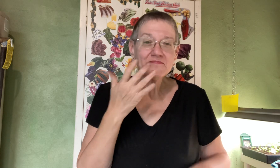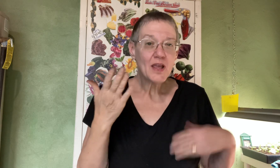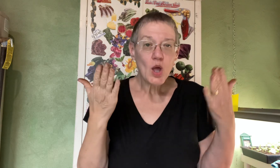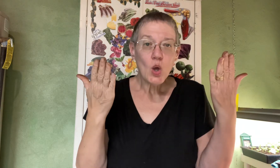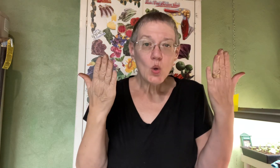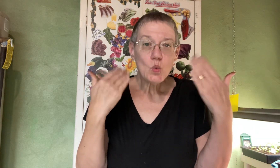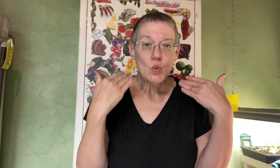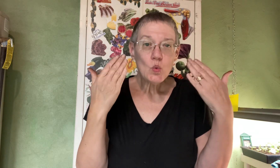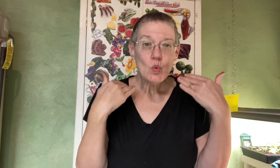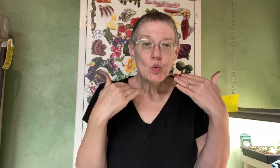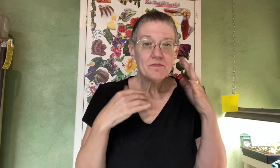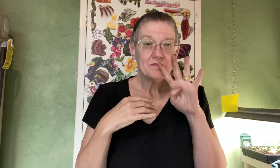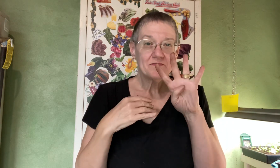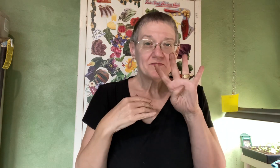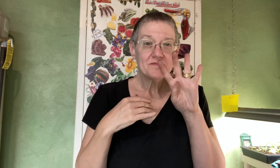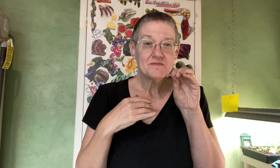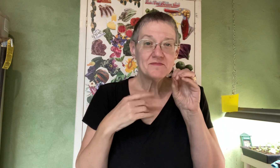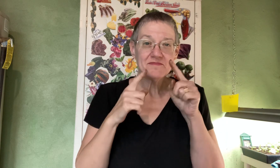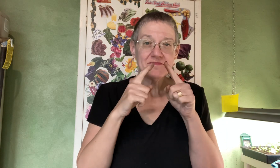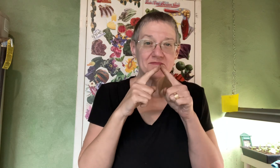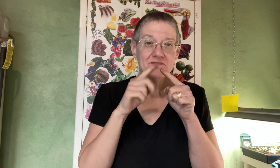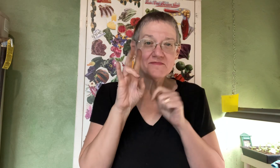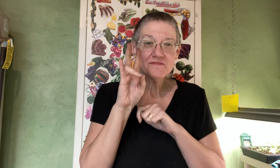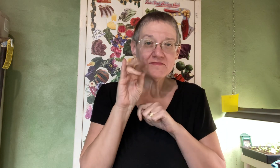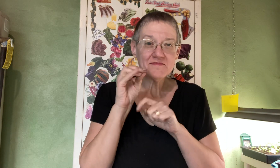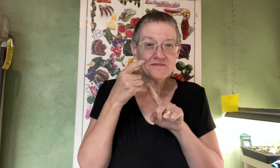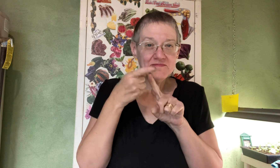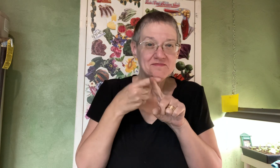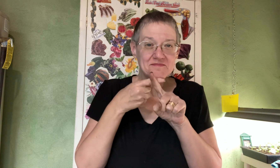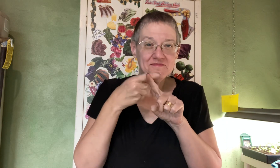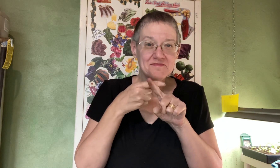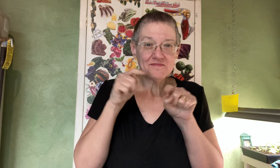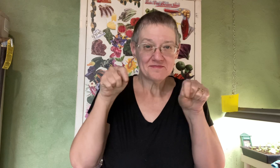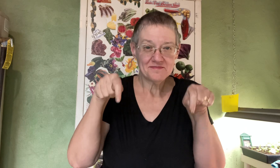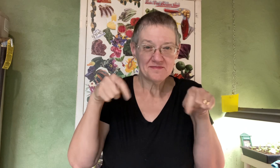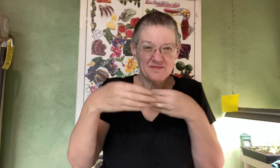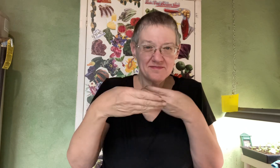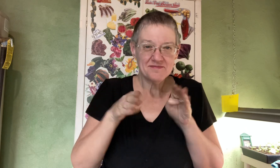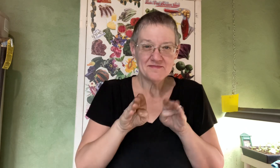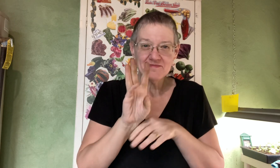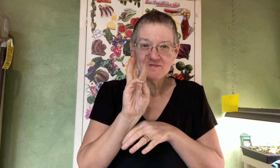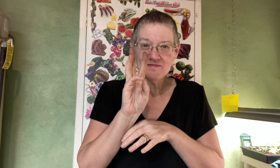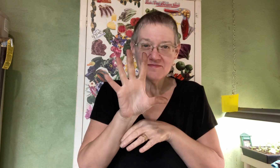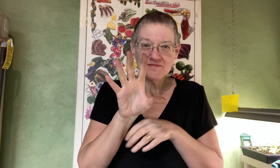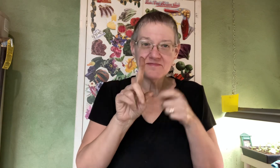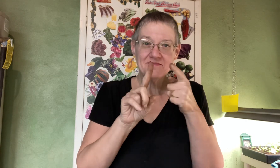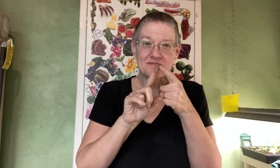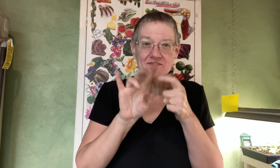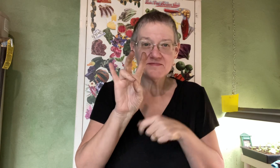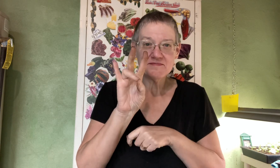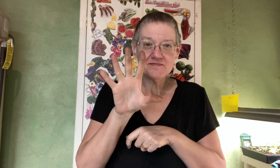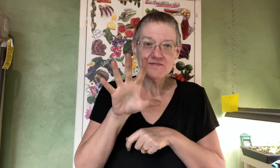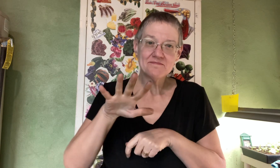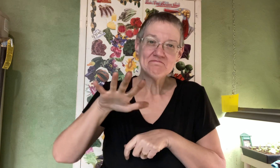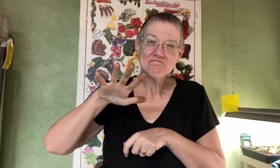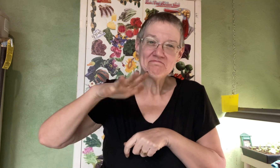Now snapdragons prefer cool weather, 40 to 70 degrees, and this room tends to run 65